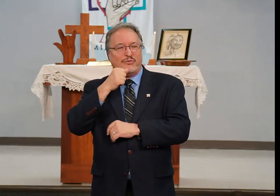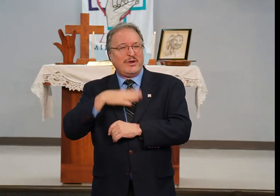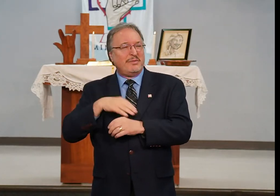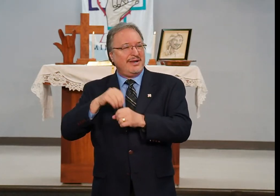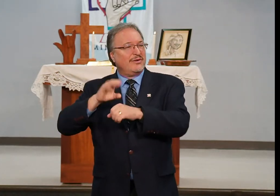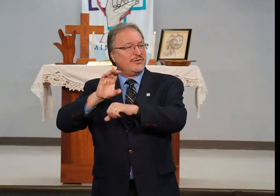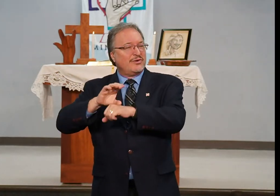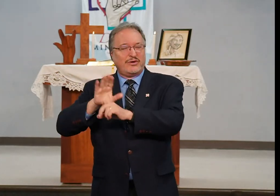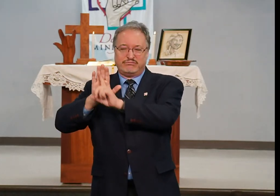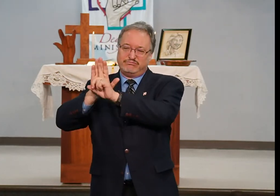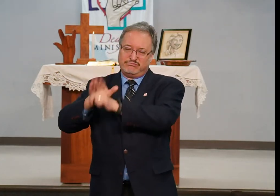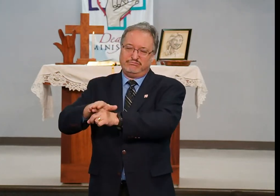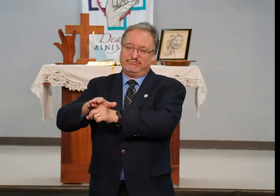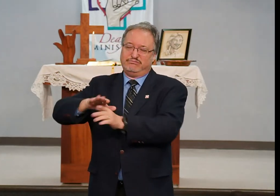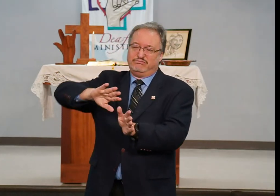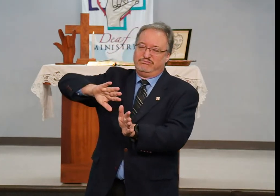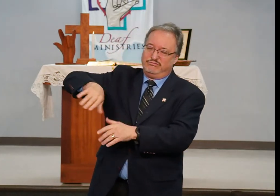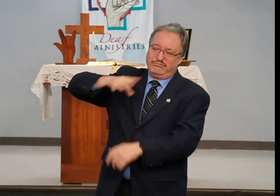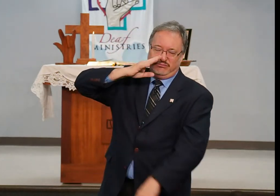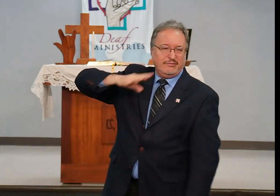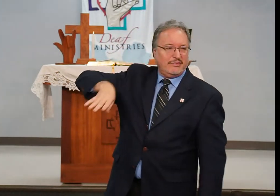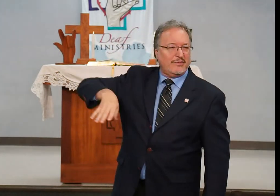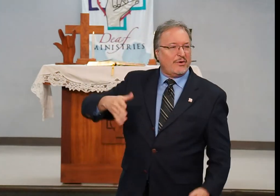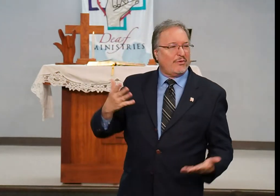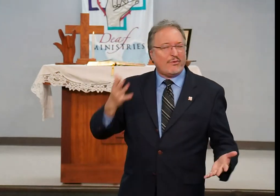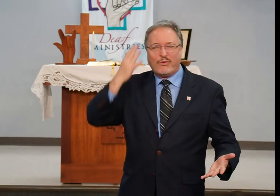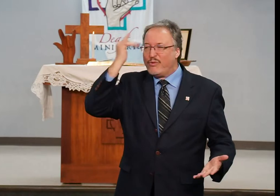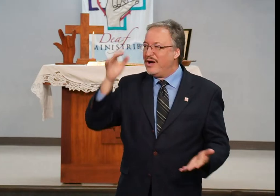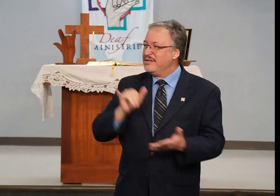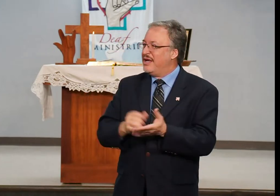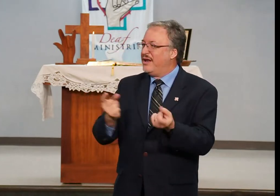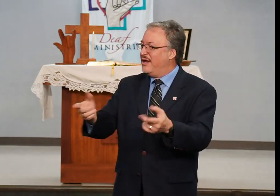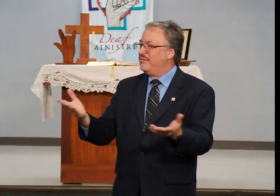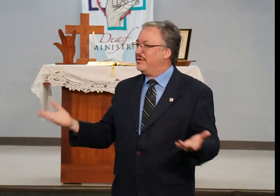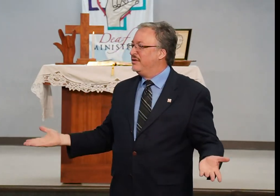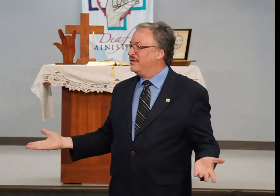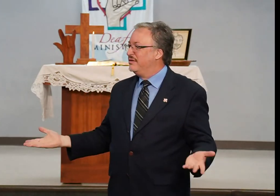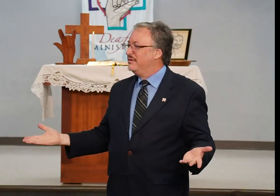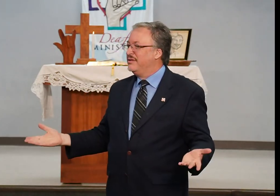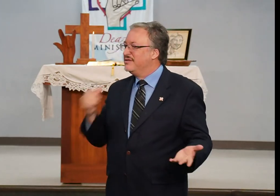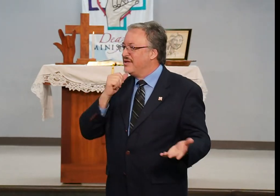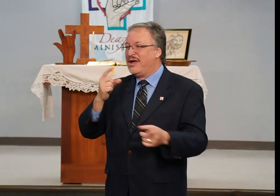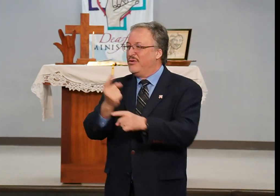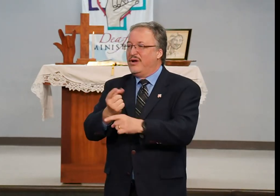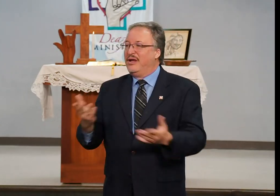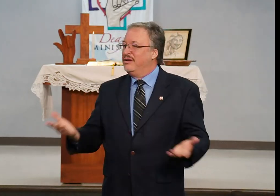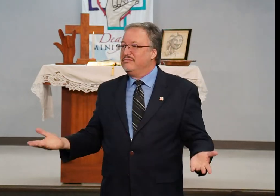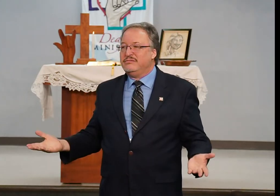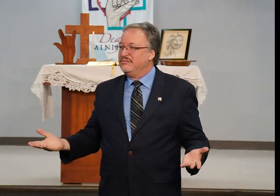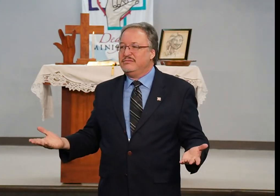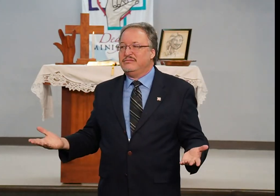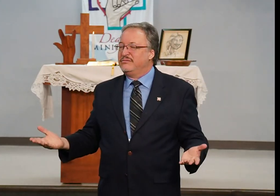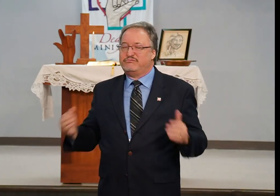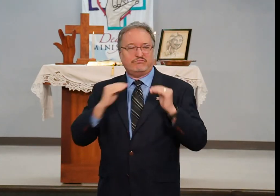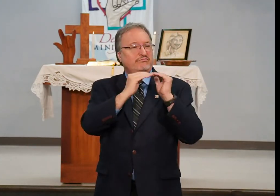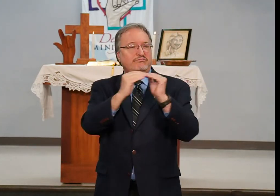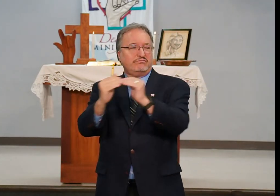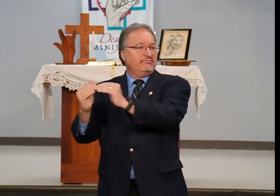how frequently we do see women who are pushed aside from leadership roles within the church. And I